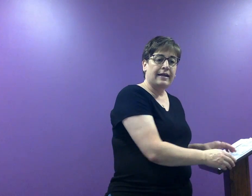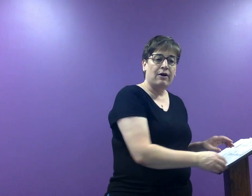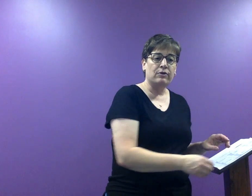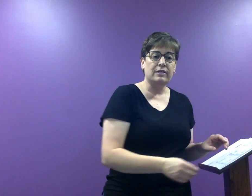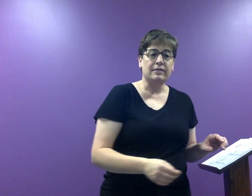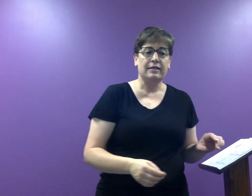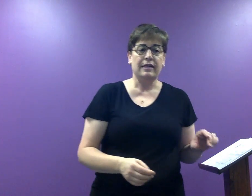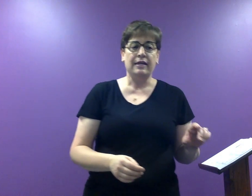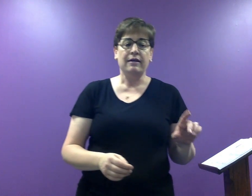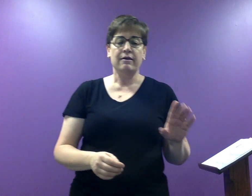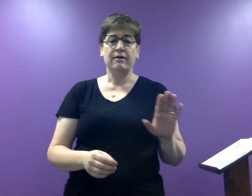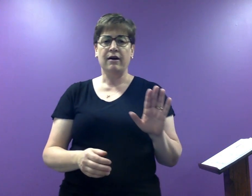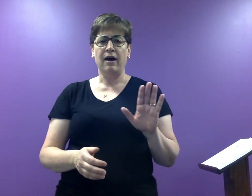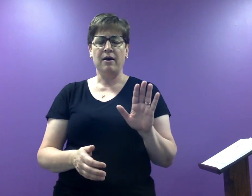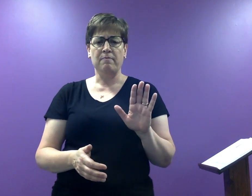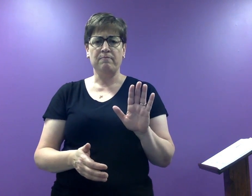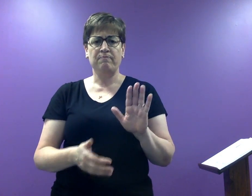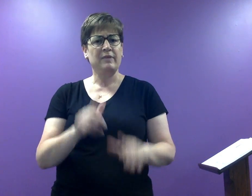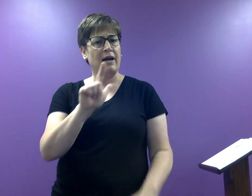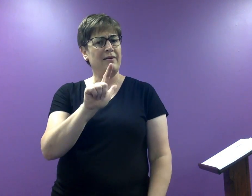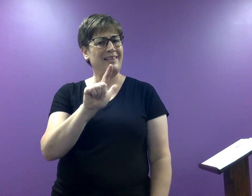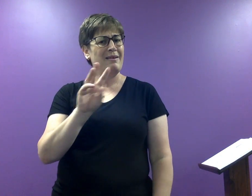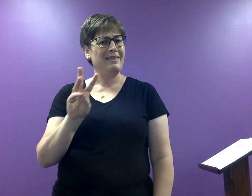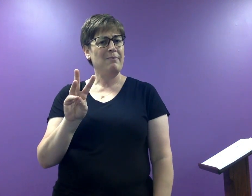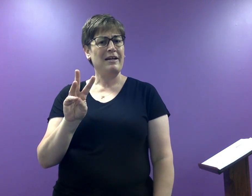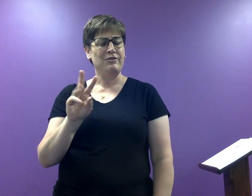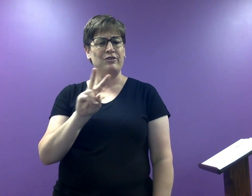handout to see, they might do the